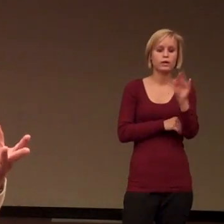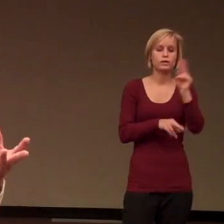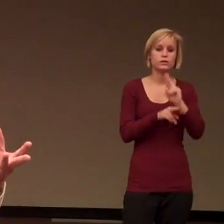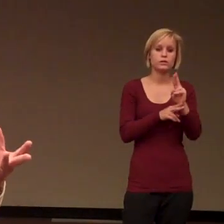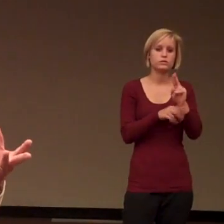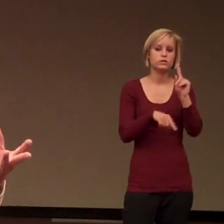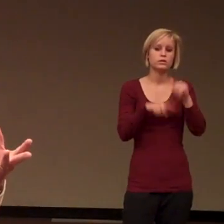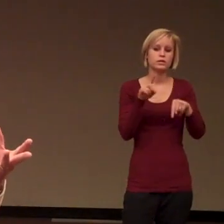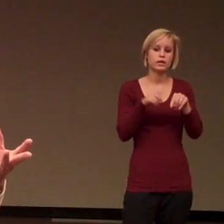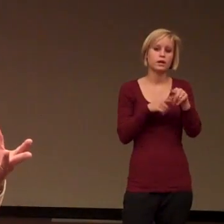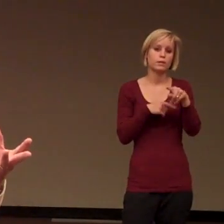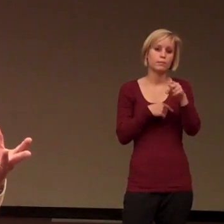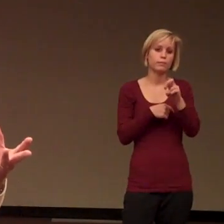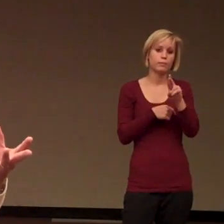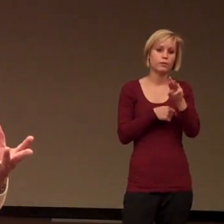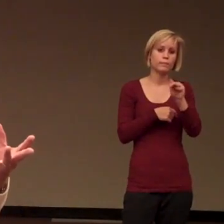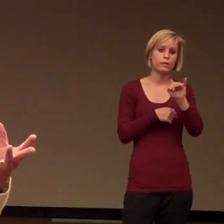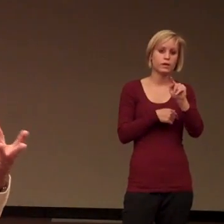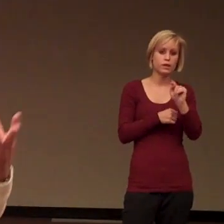that.